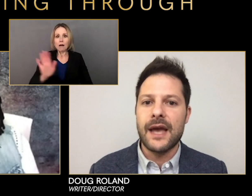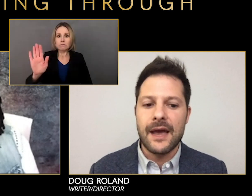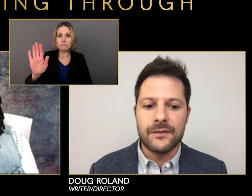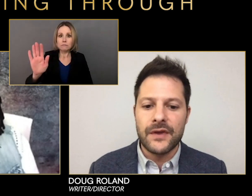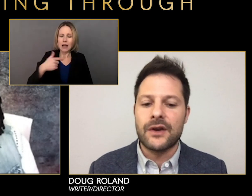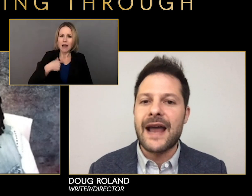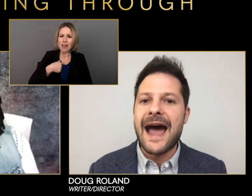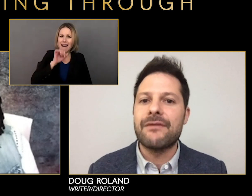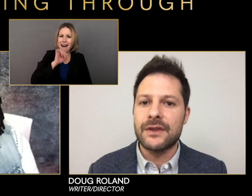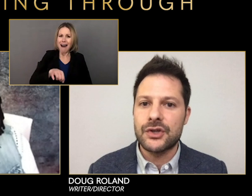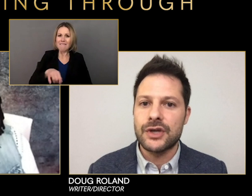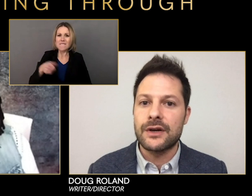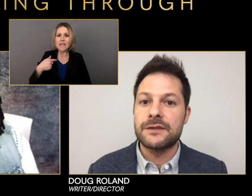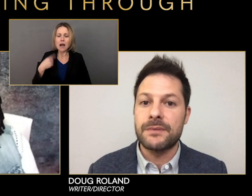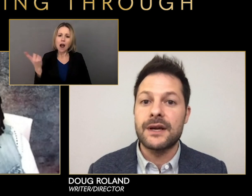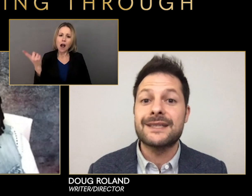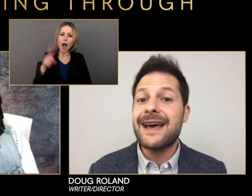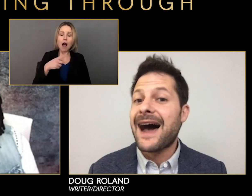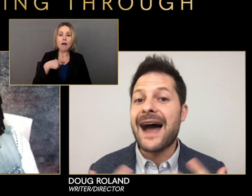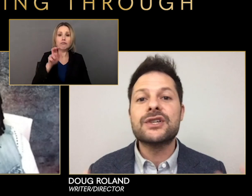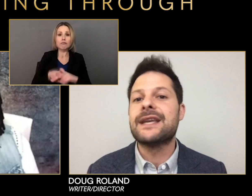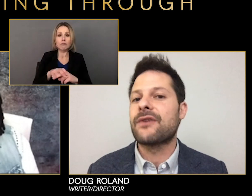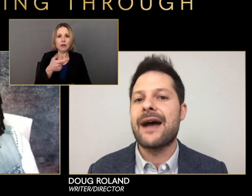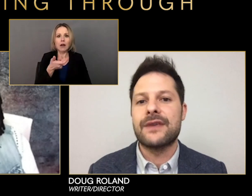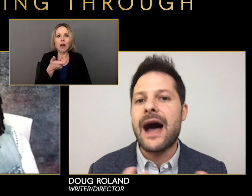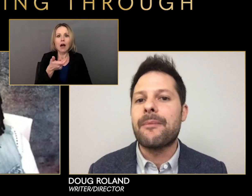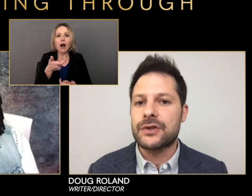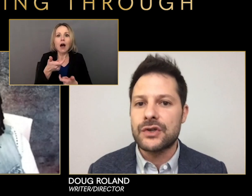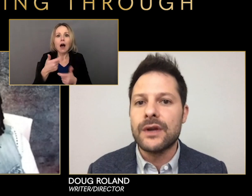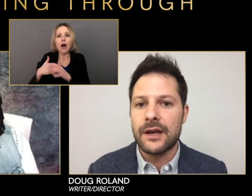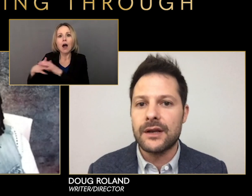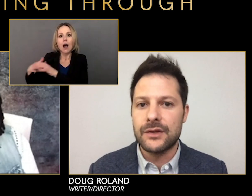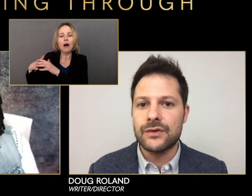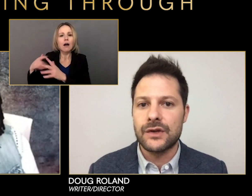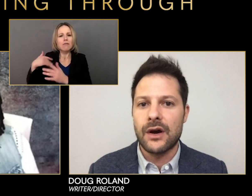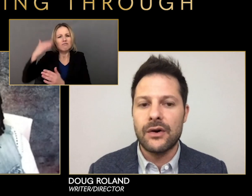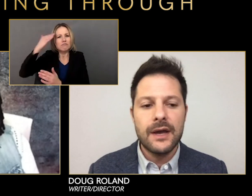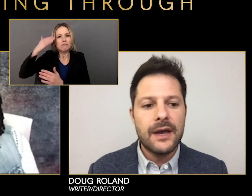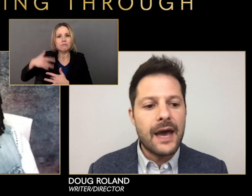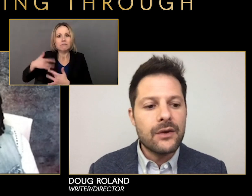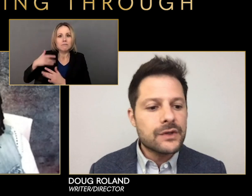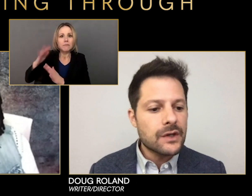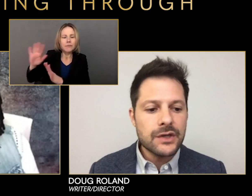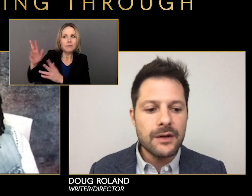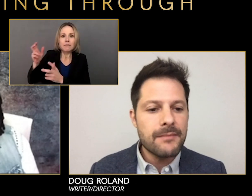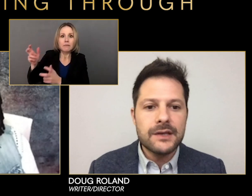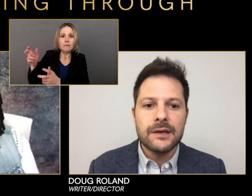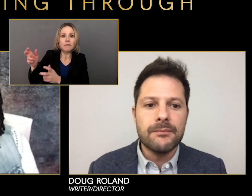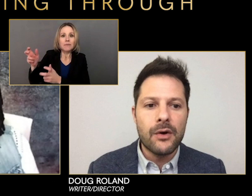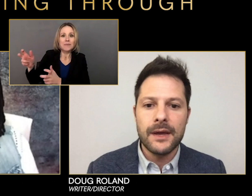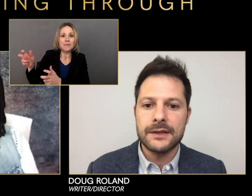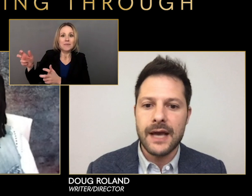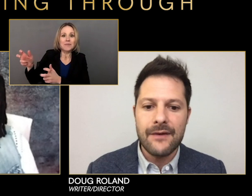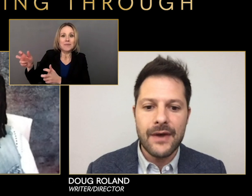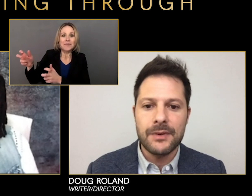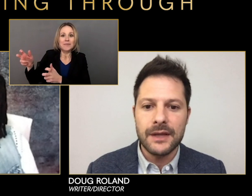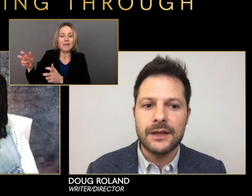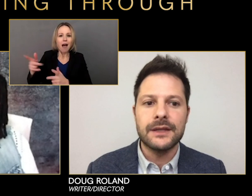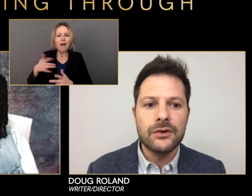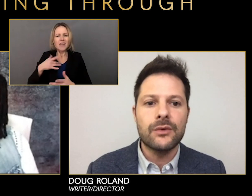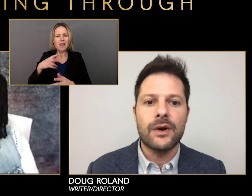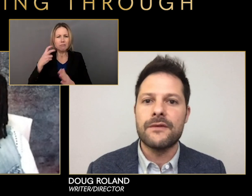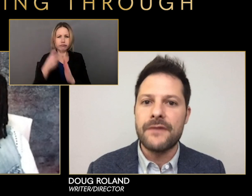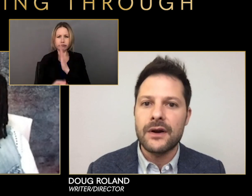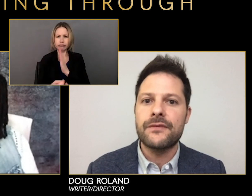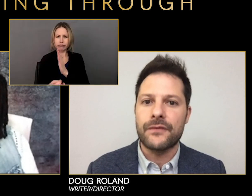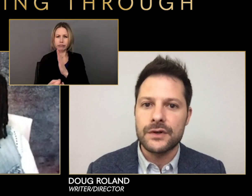this theater and having this shared experience. I just never have the opportunity to do so." And it was such an amazing moment to have that be like